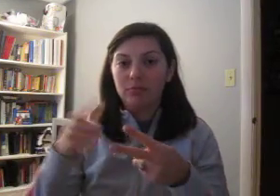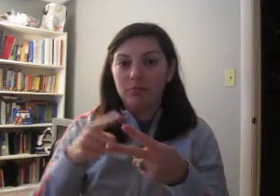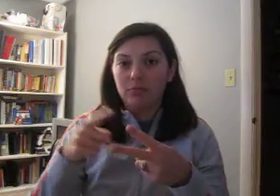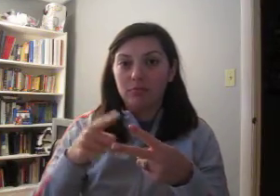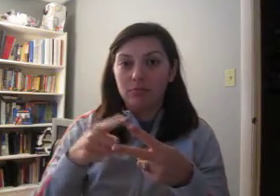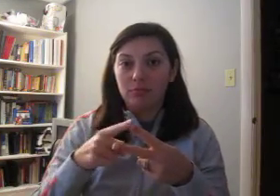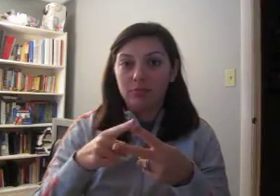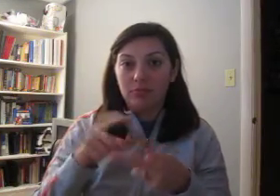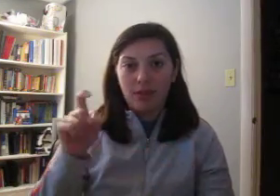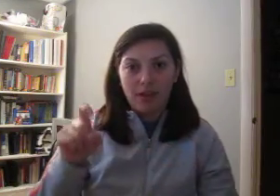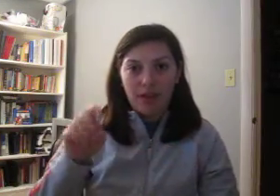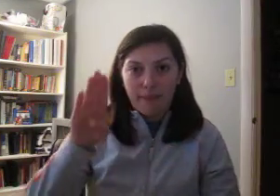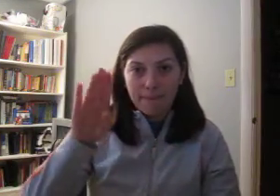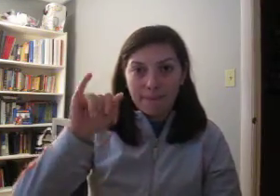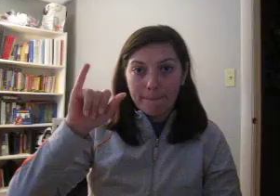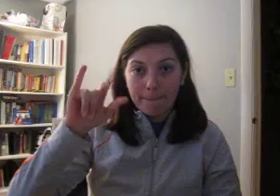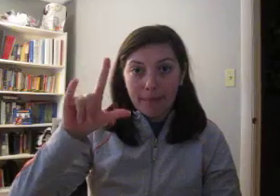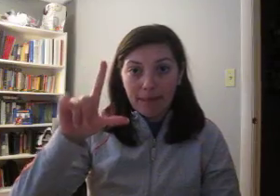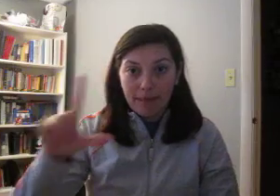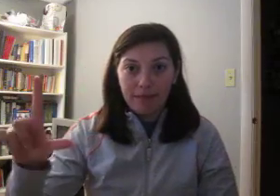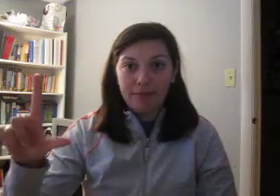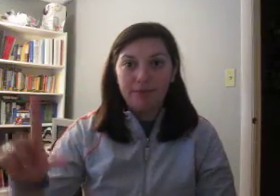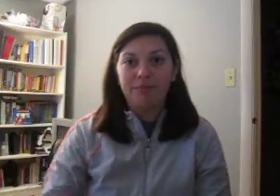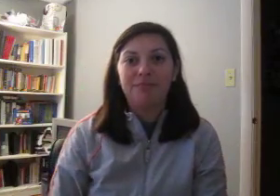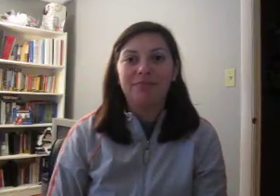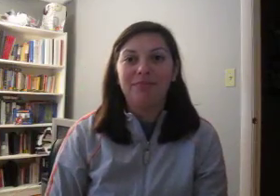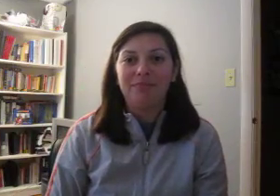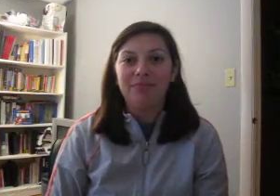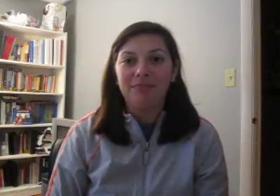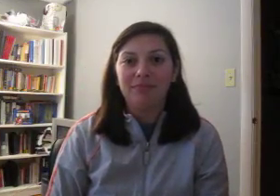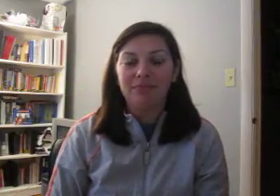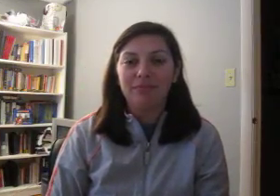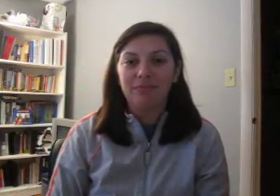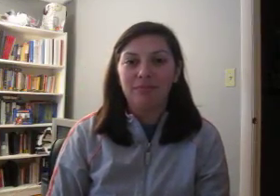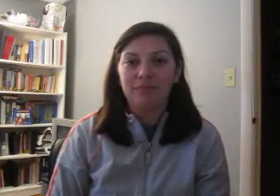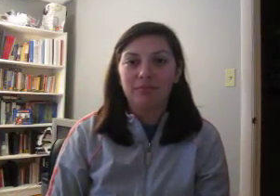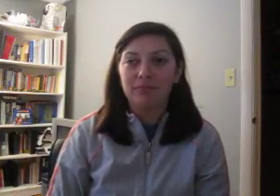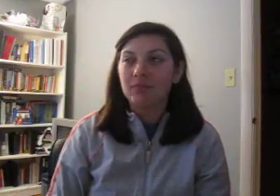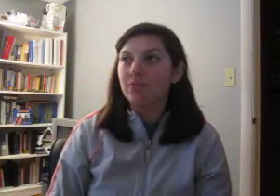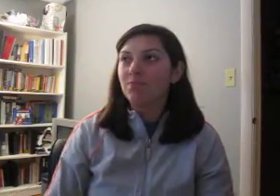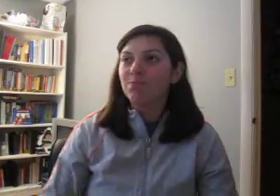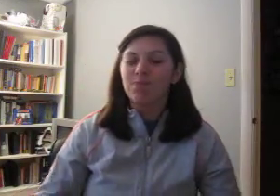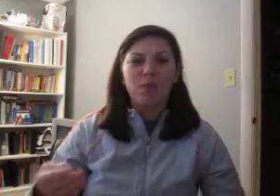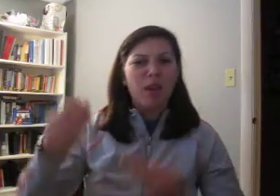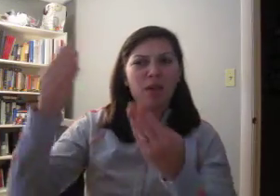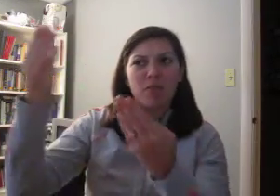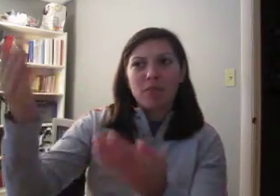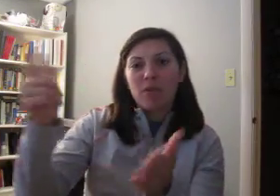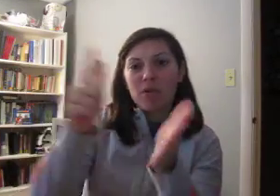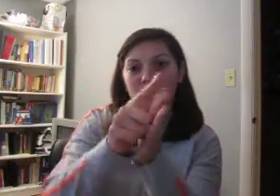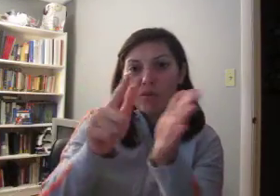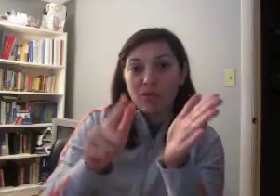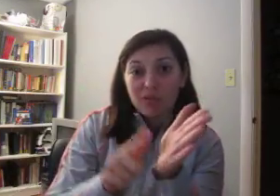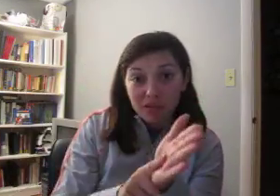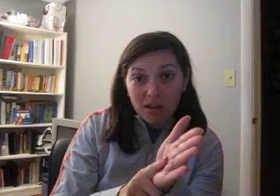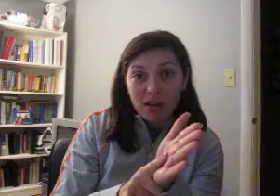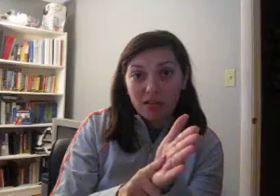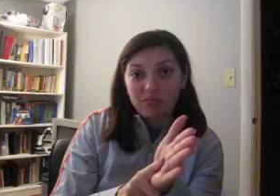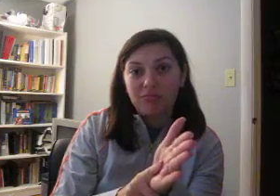bill. And a bill is just a proposed law, which means it's an